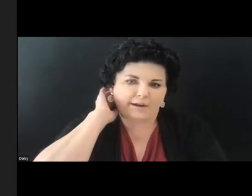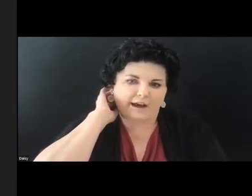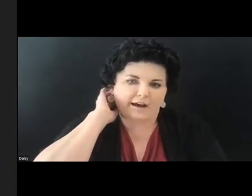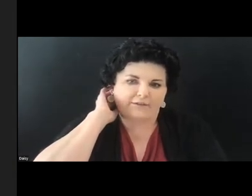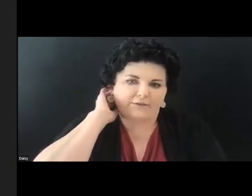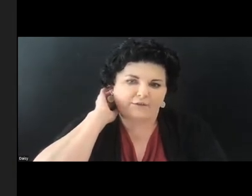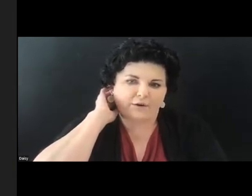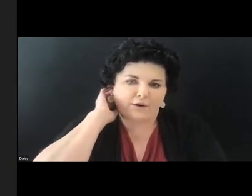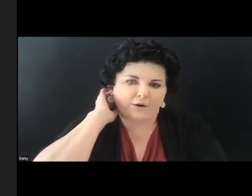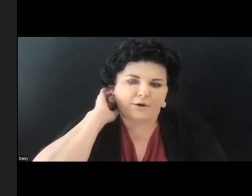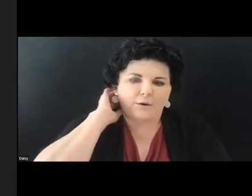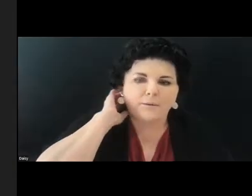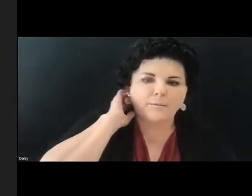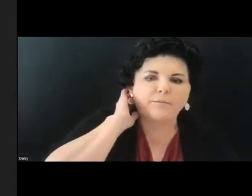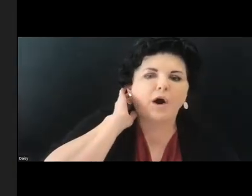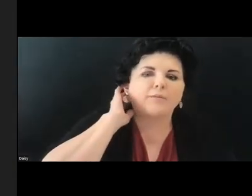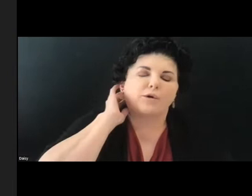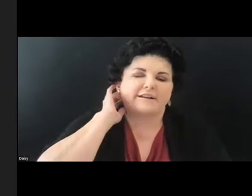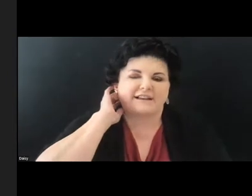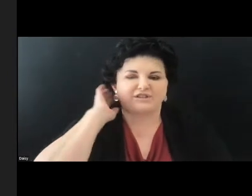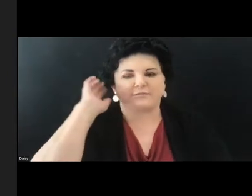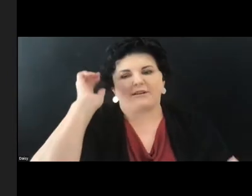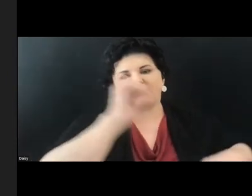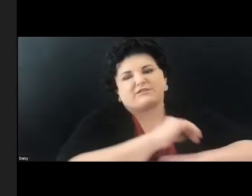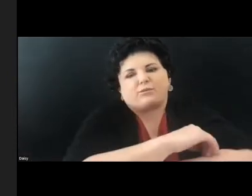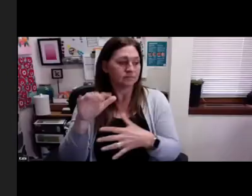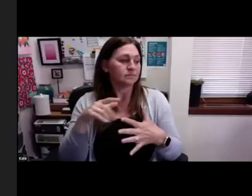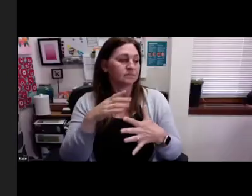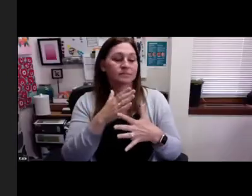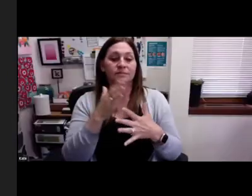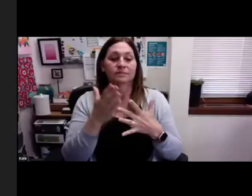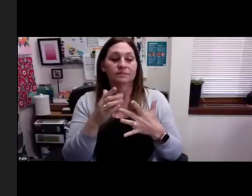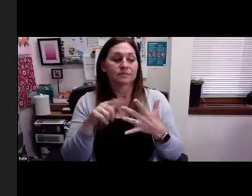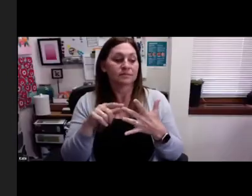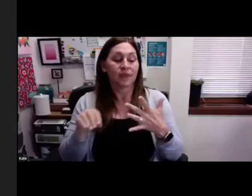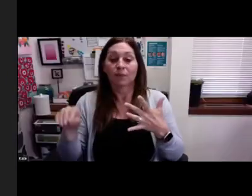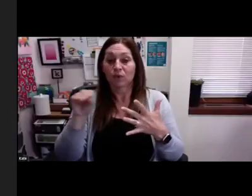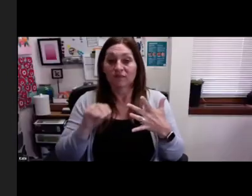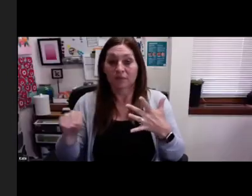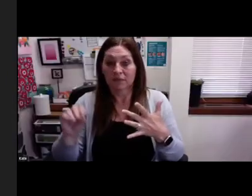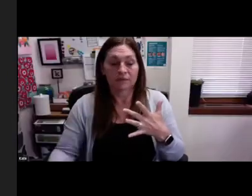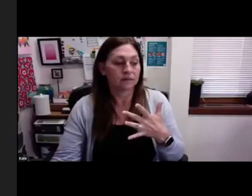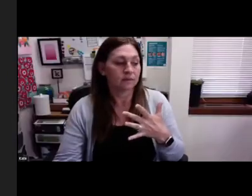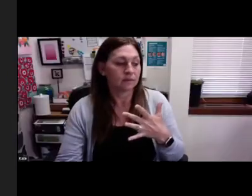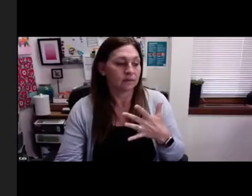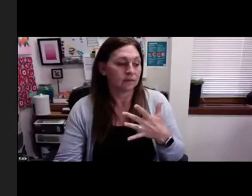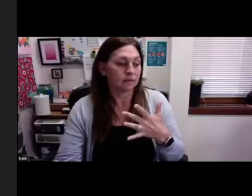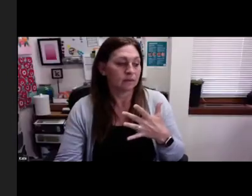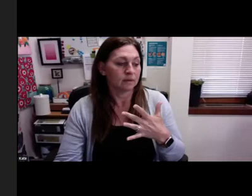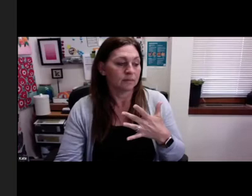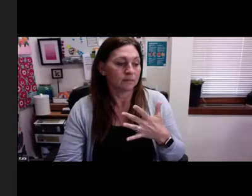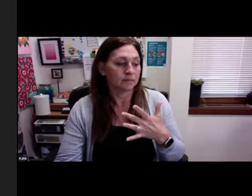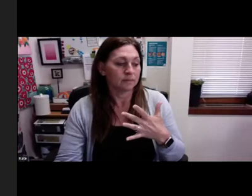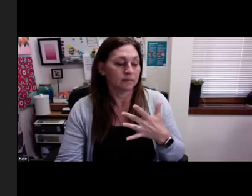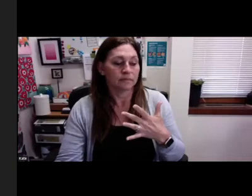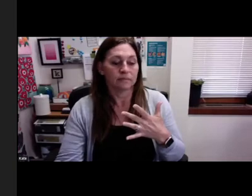We have palm orientation, meaning just where your hand is located in space, movement.